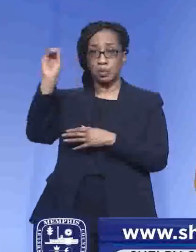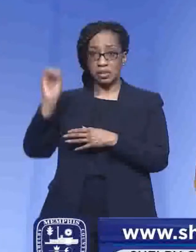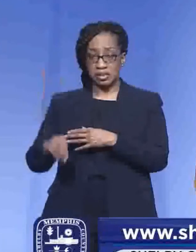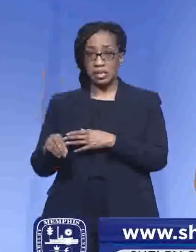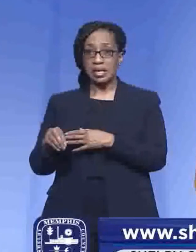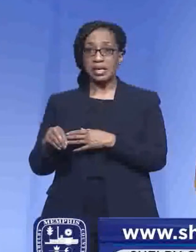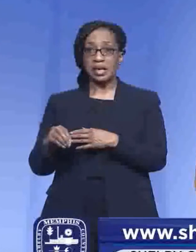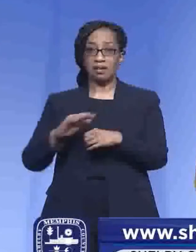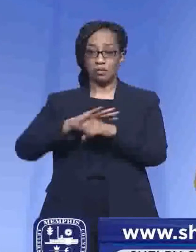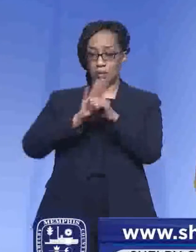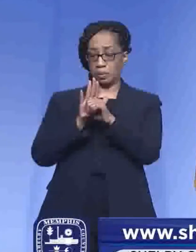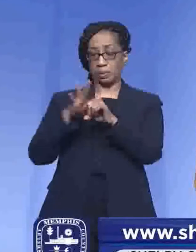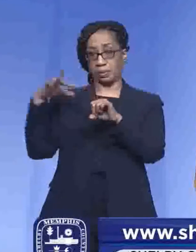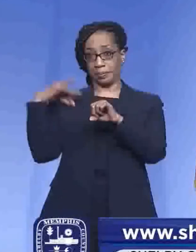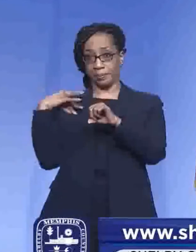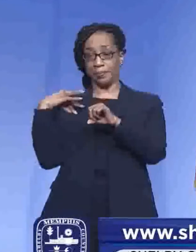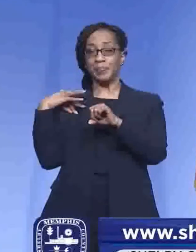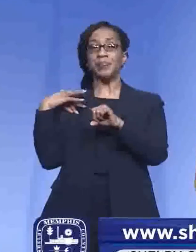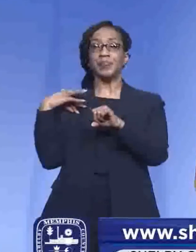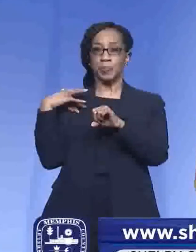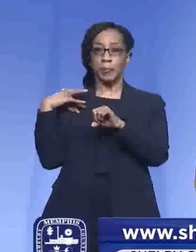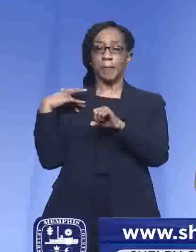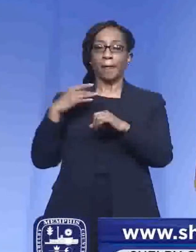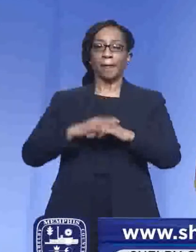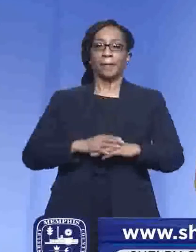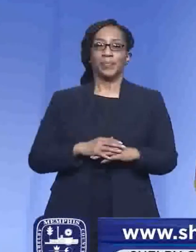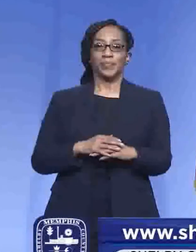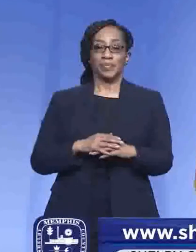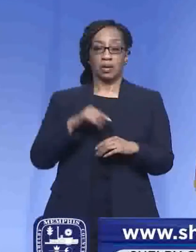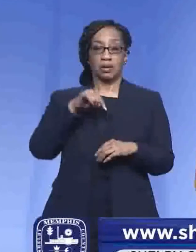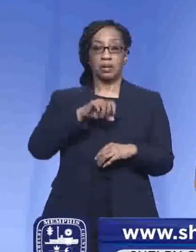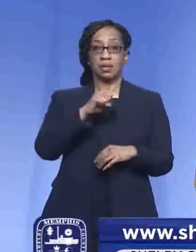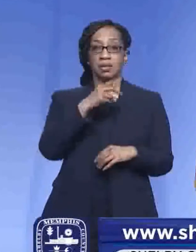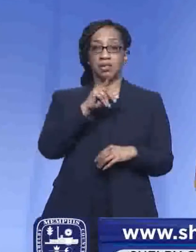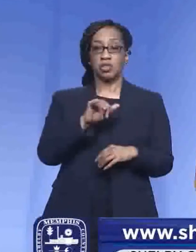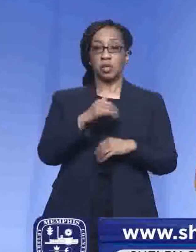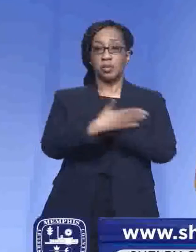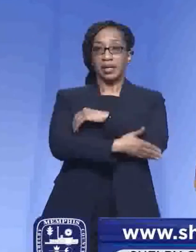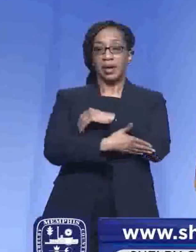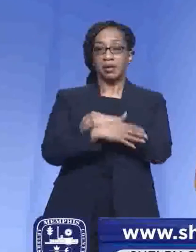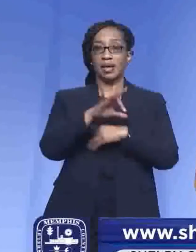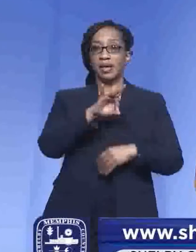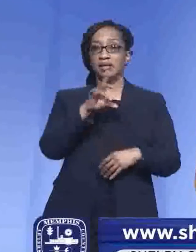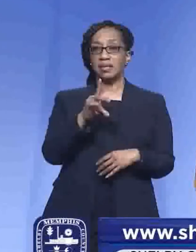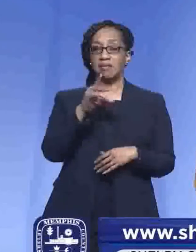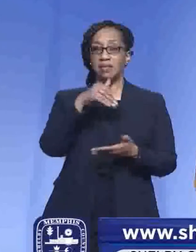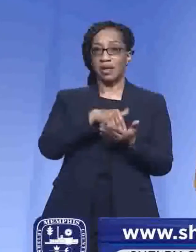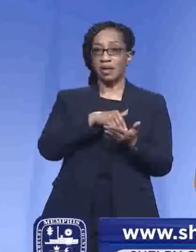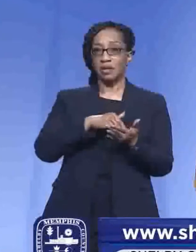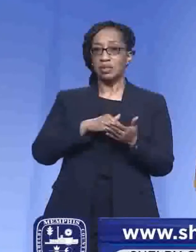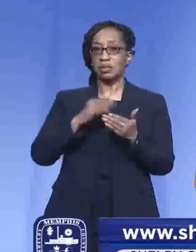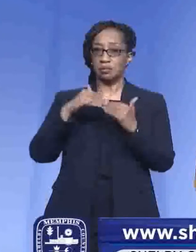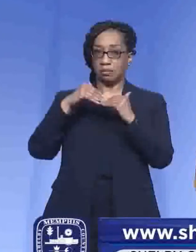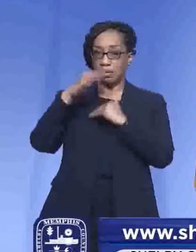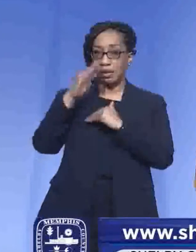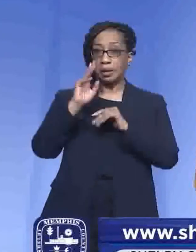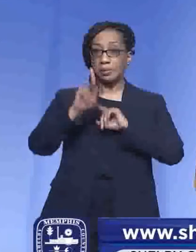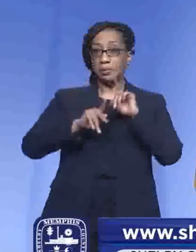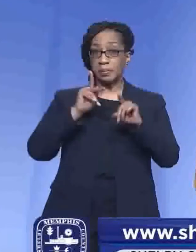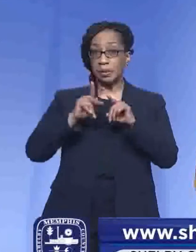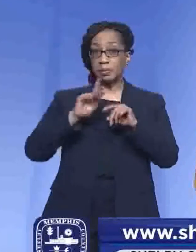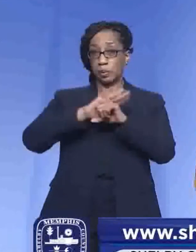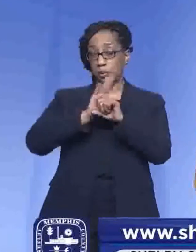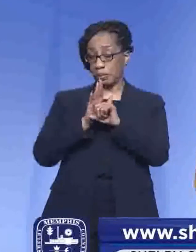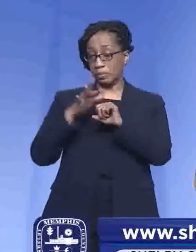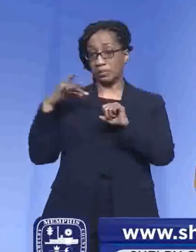back positive. And that has led to, in Shelby County, 87,449 persons being diagnosed with